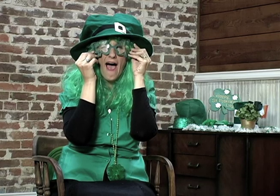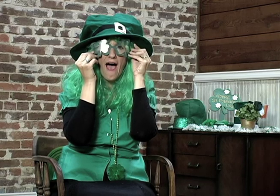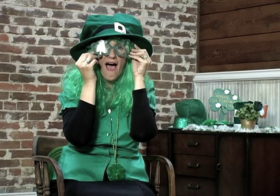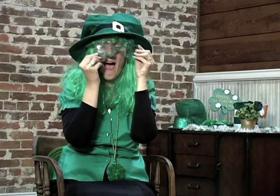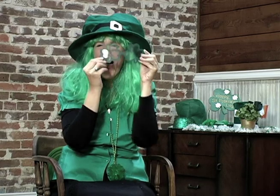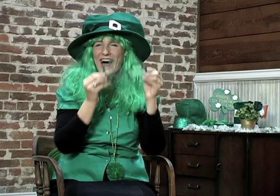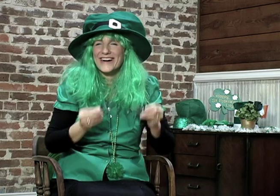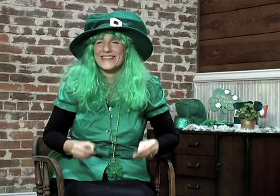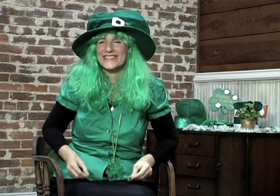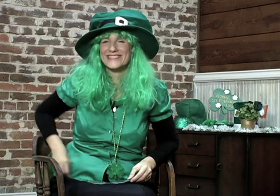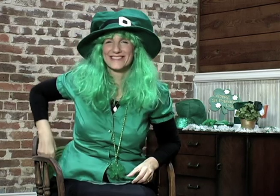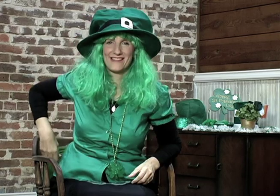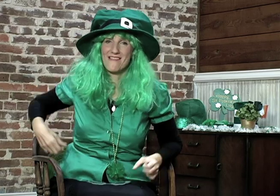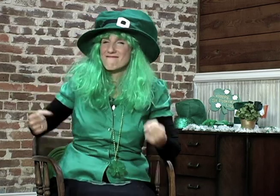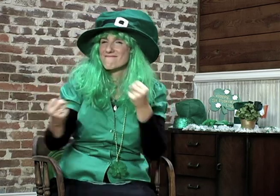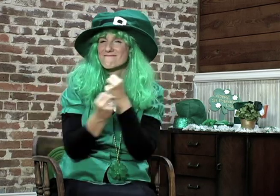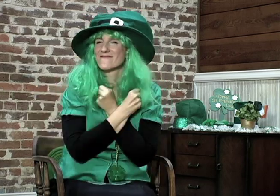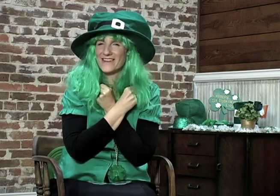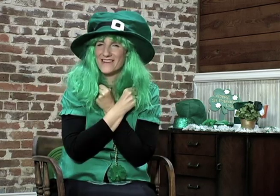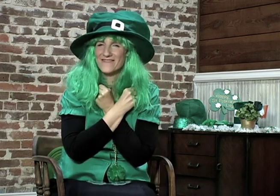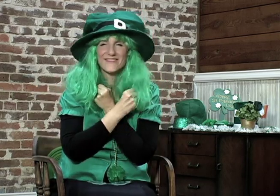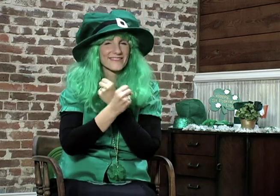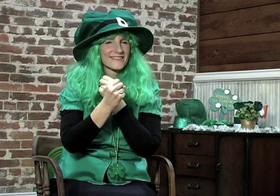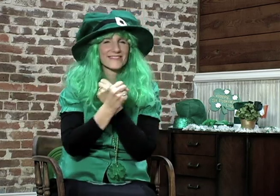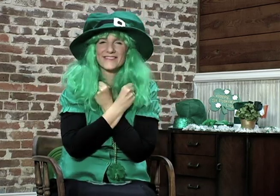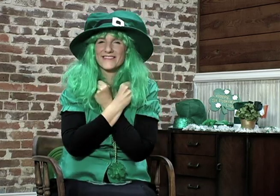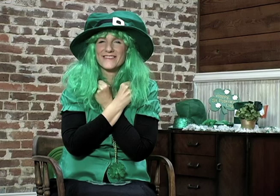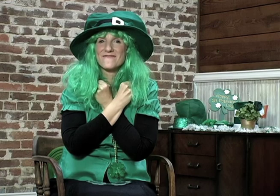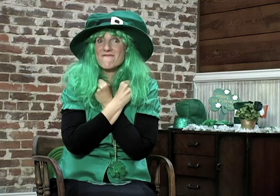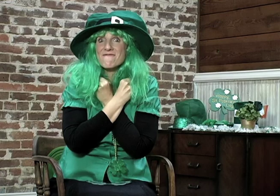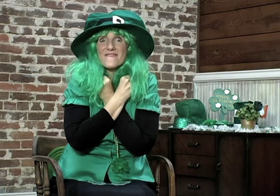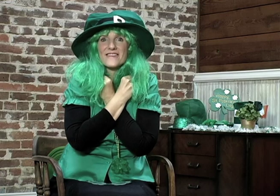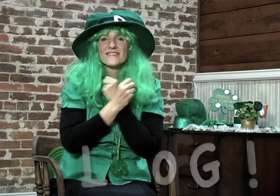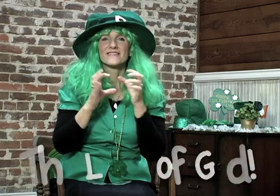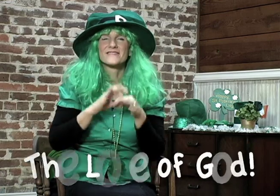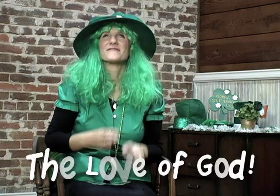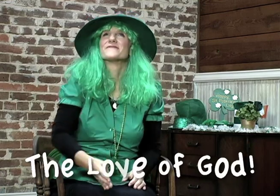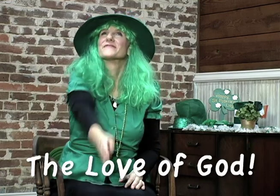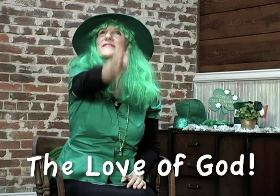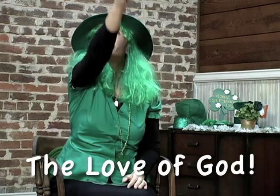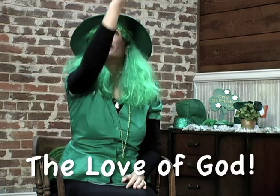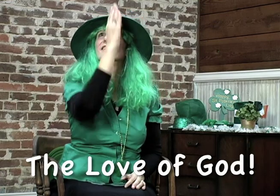His love. The love, the love, the love of God.